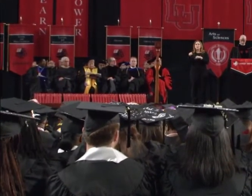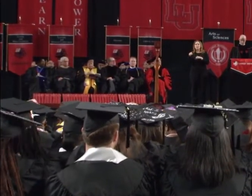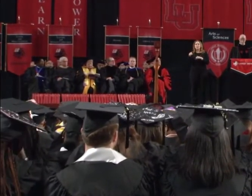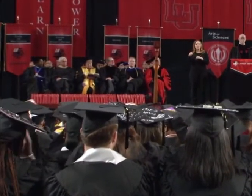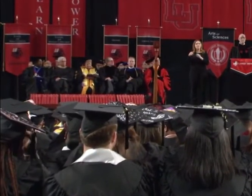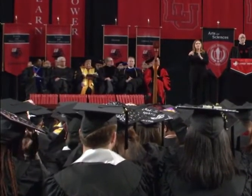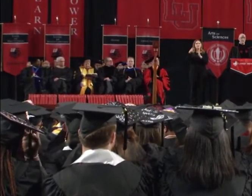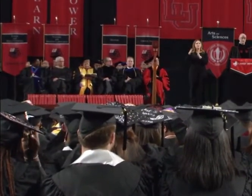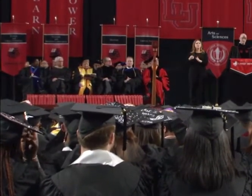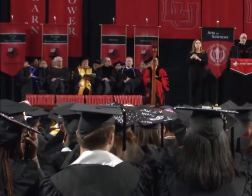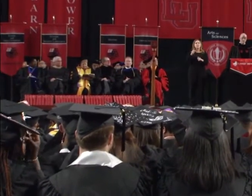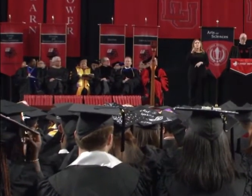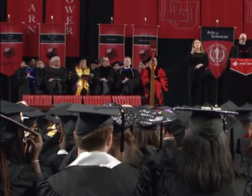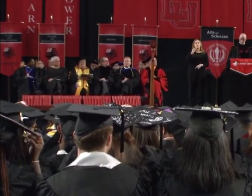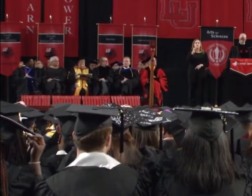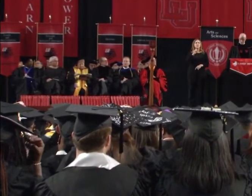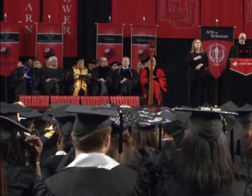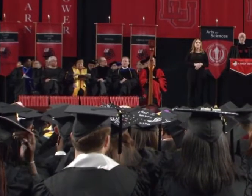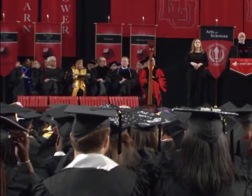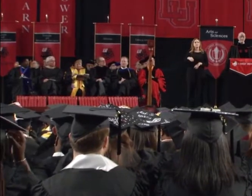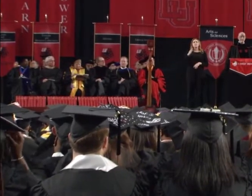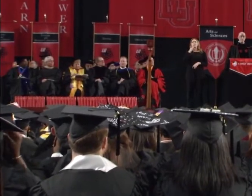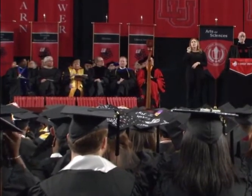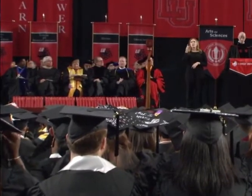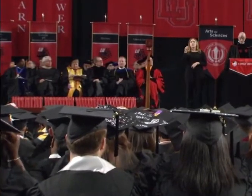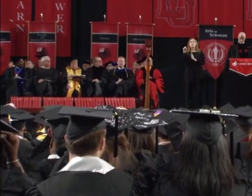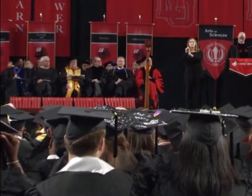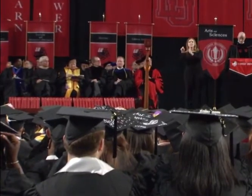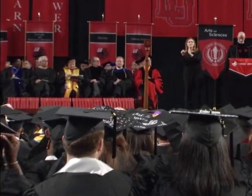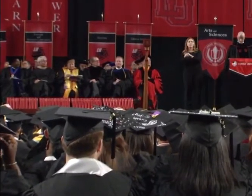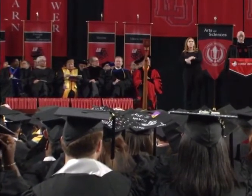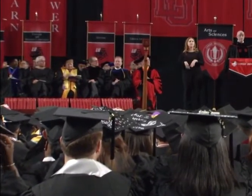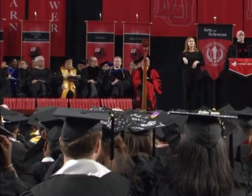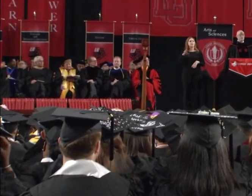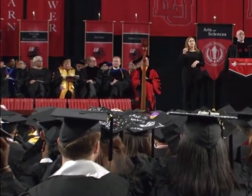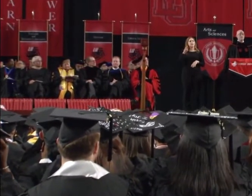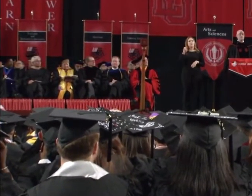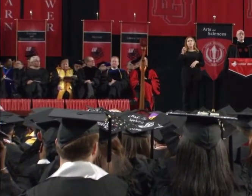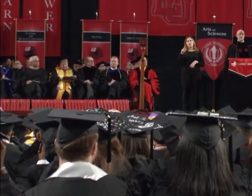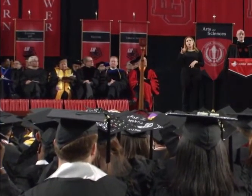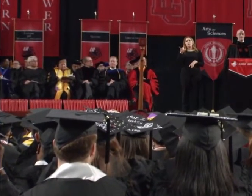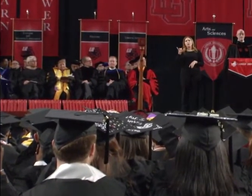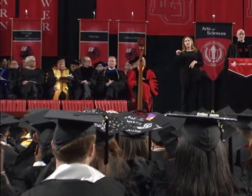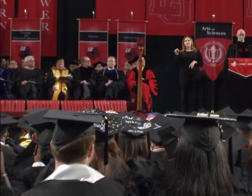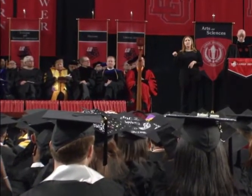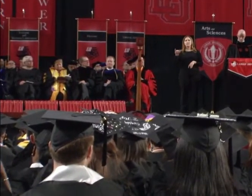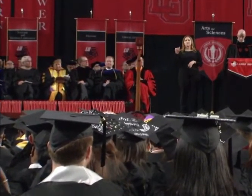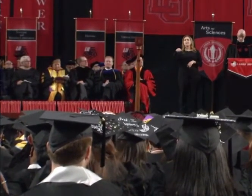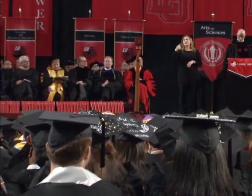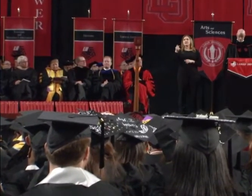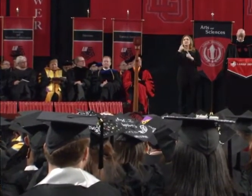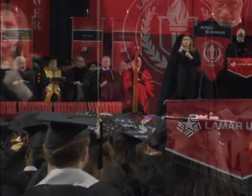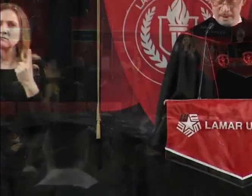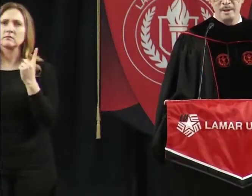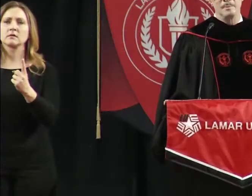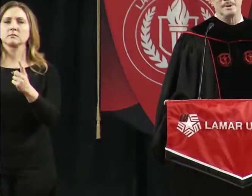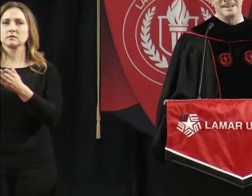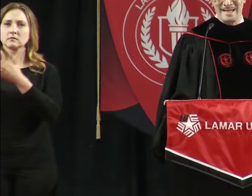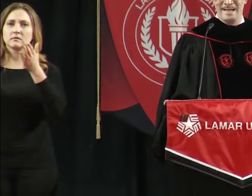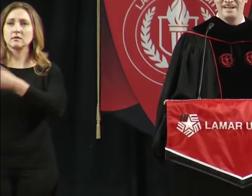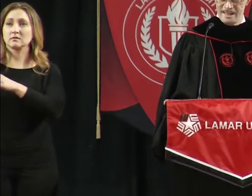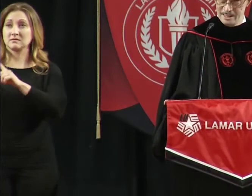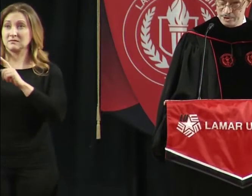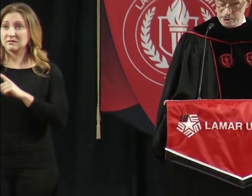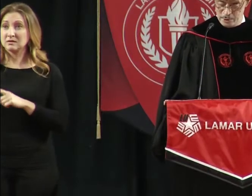Rice, Colorado State, Cal Berkeley, and Rensselaer Polytechnic Institute.